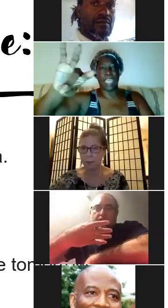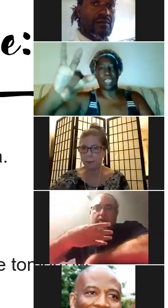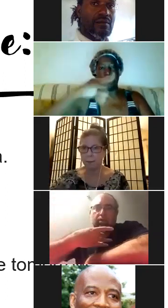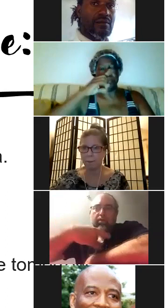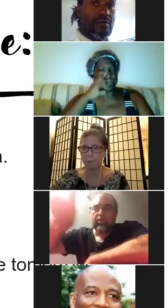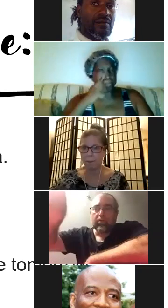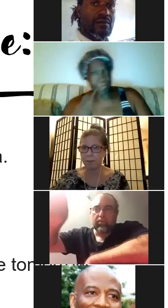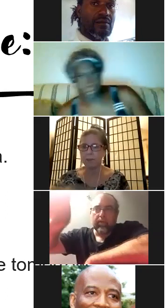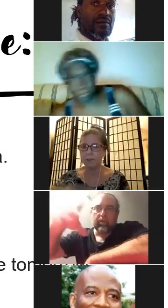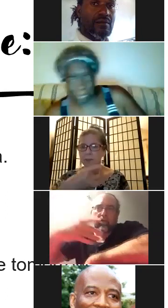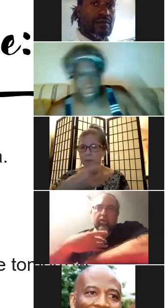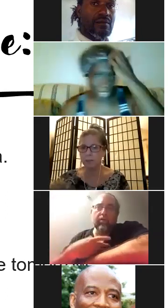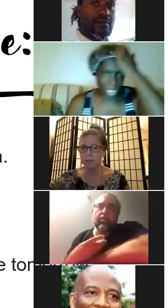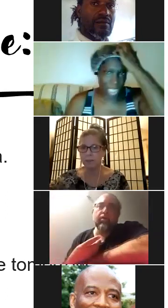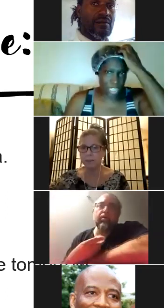don't like.